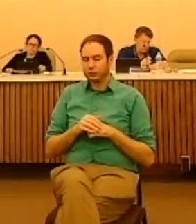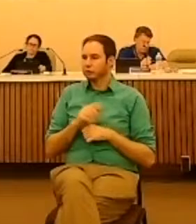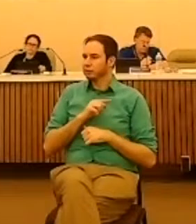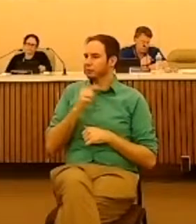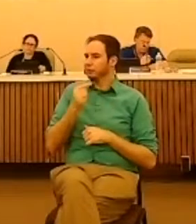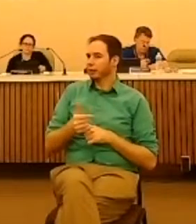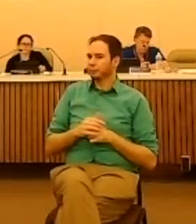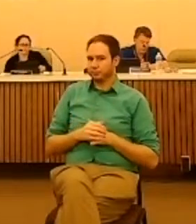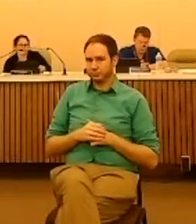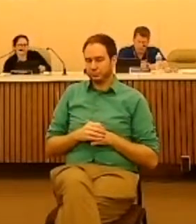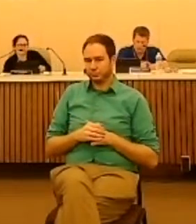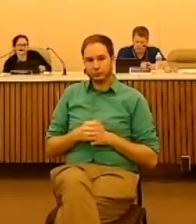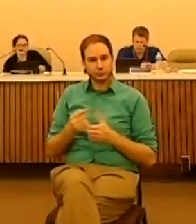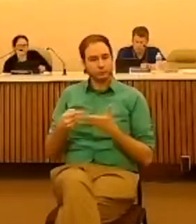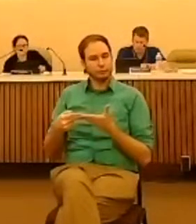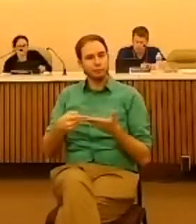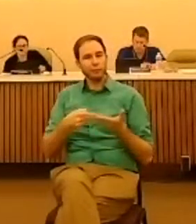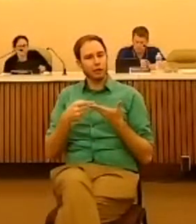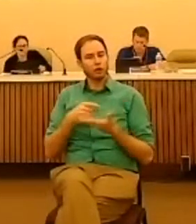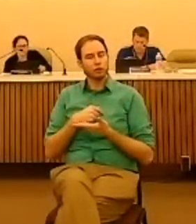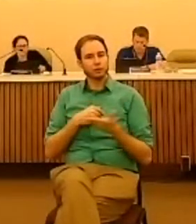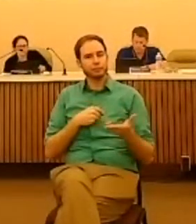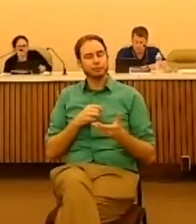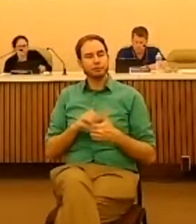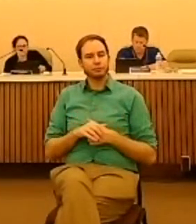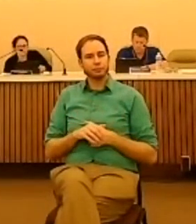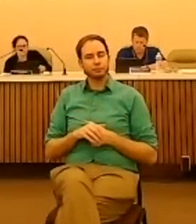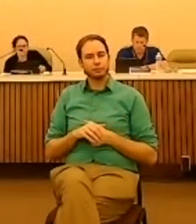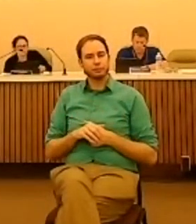Second. Any discussion?